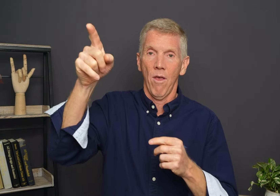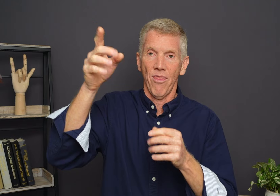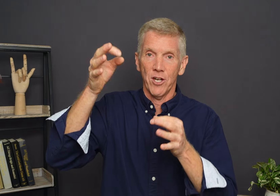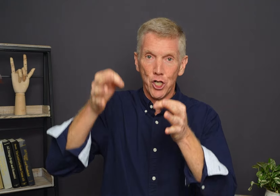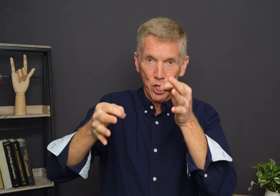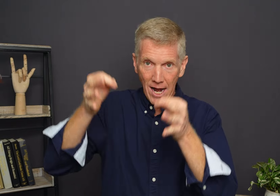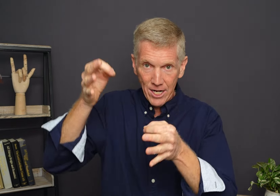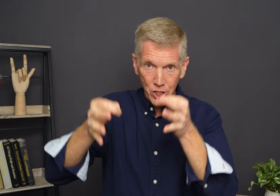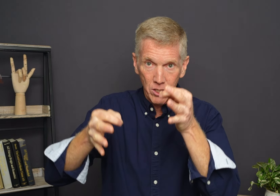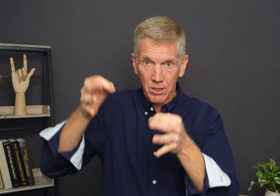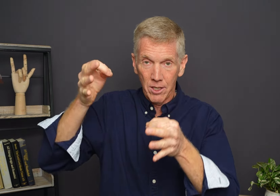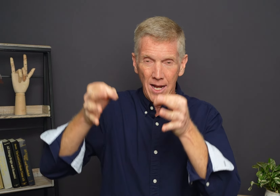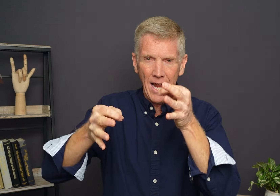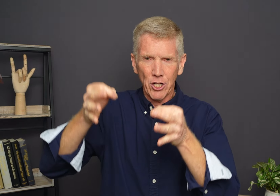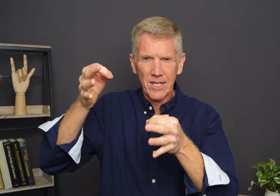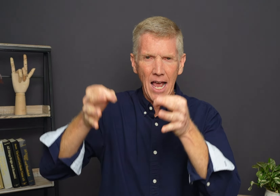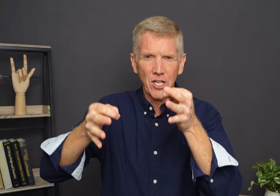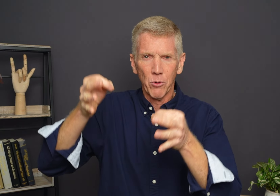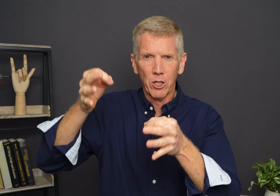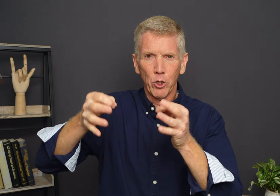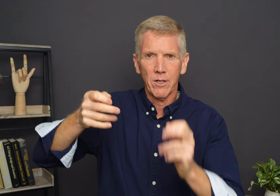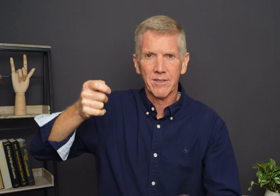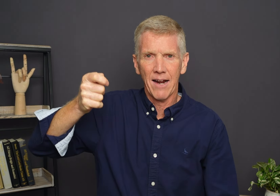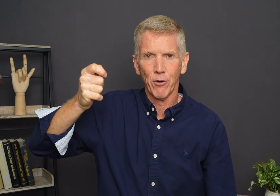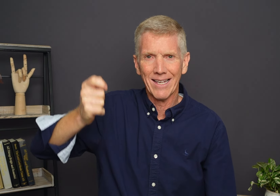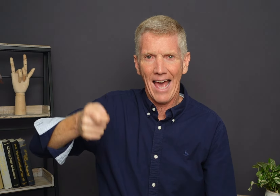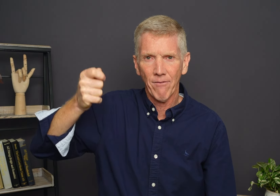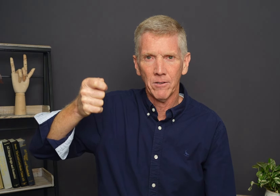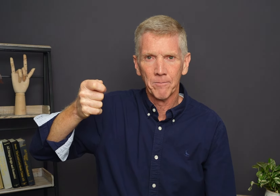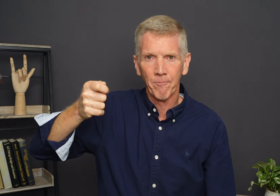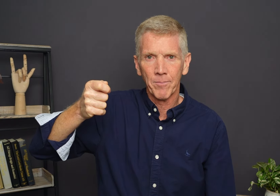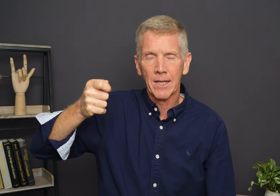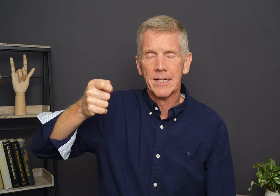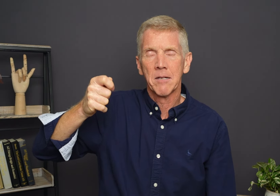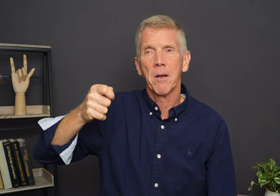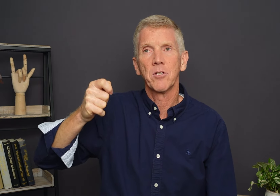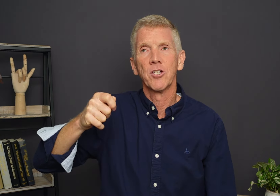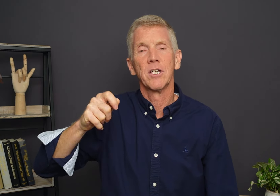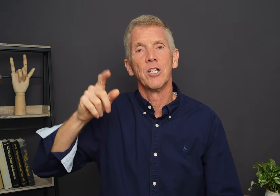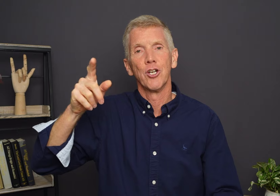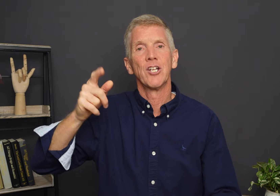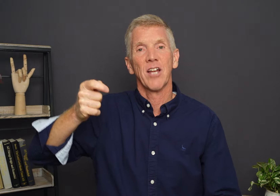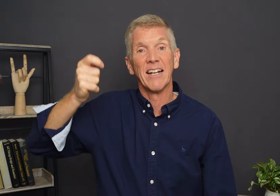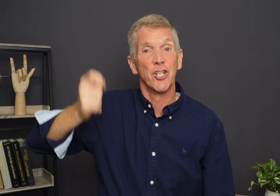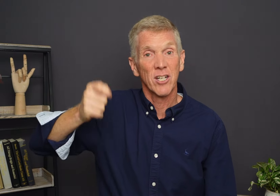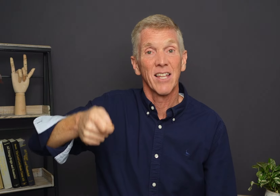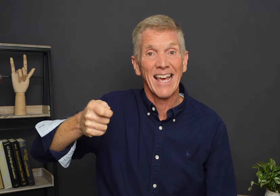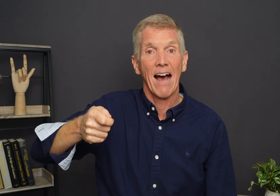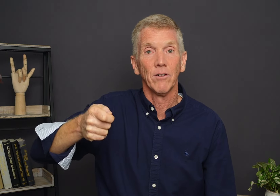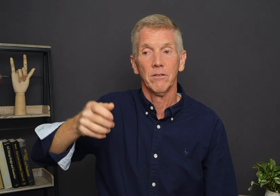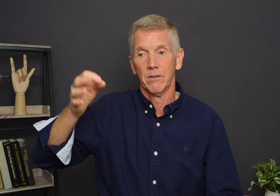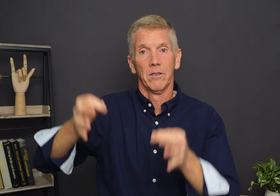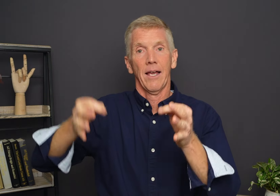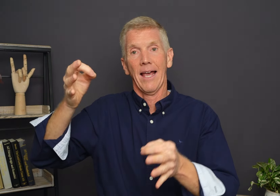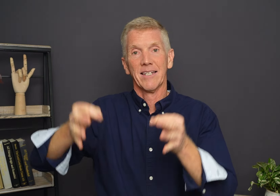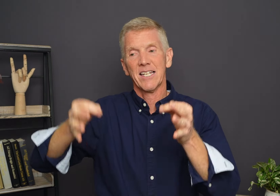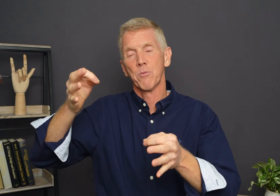the judge, and you'll see I also included the sign for gavel. Sometimes I'll see judge sign as just the gavel, because this is more